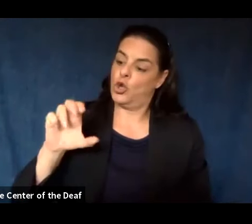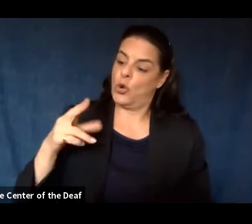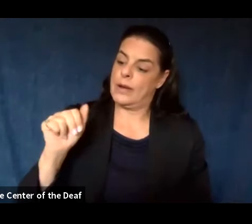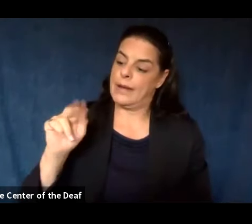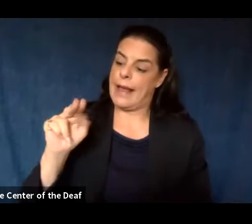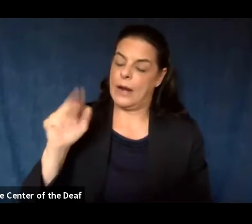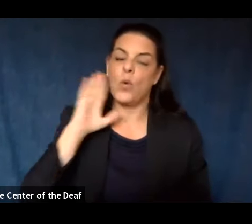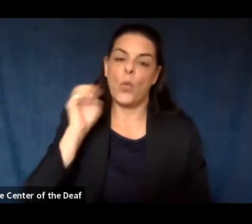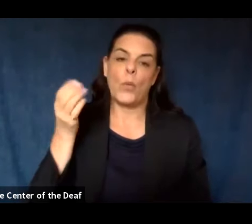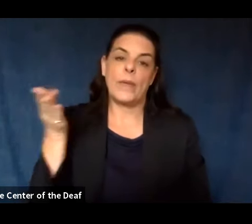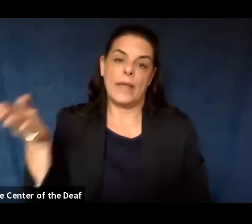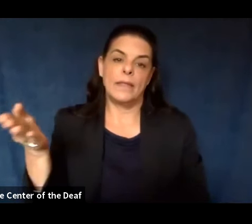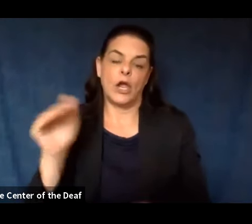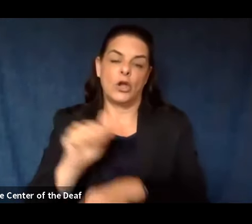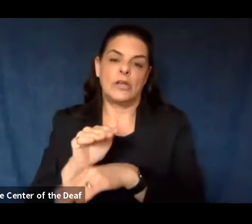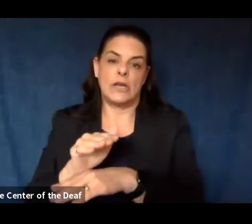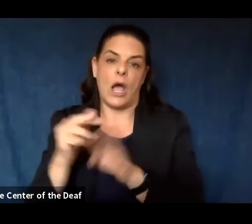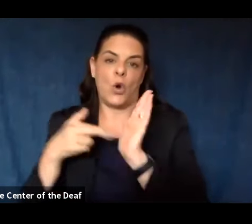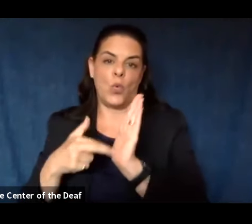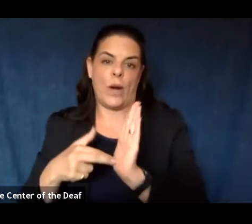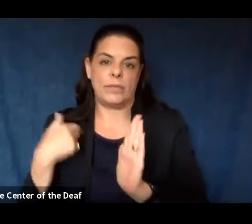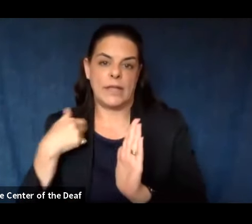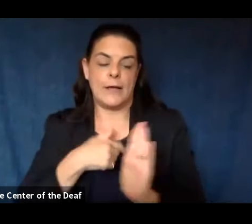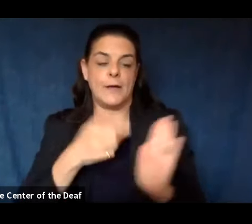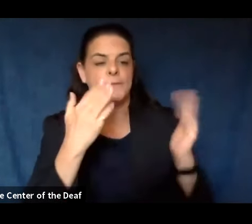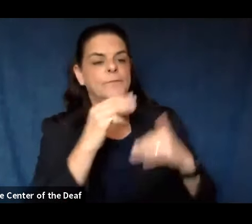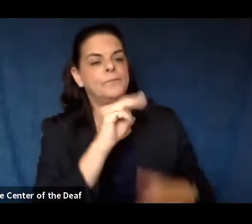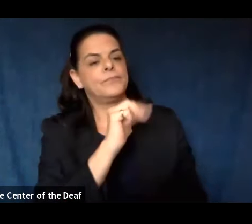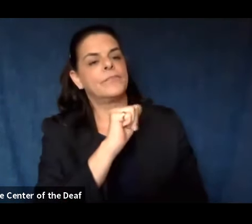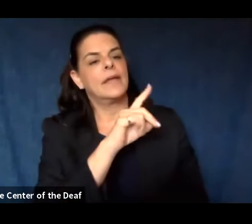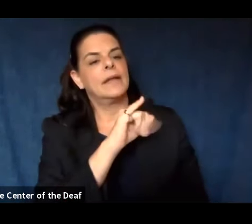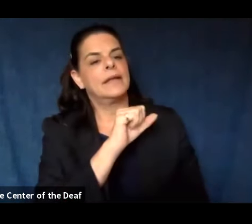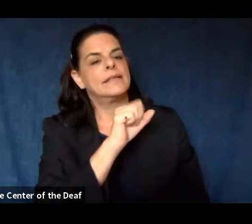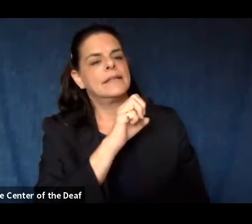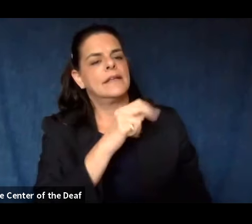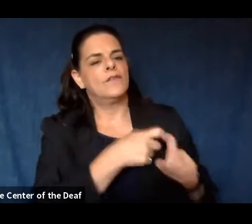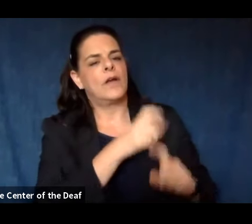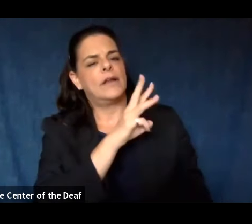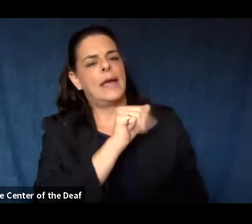there tonight. From Madison with WATE,